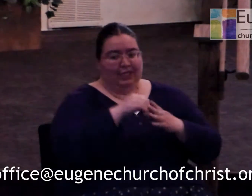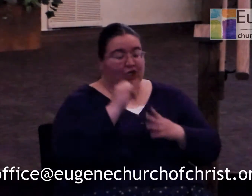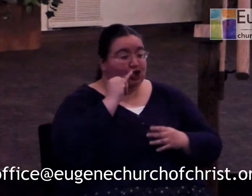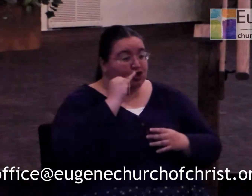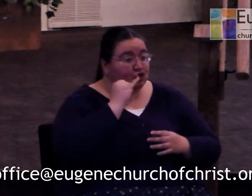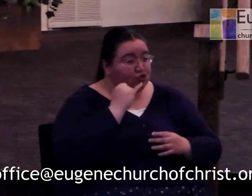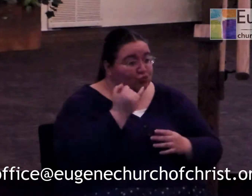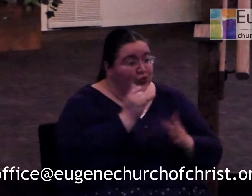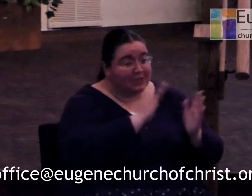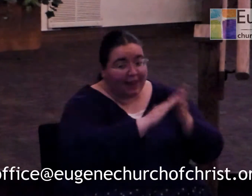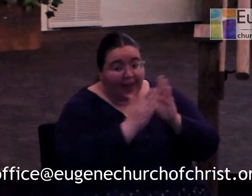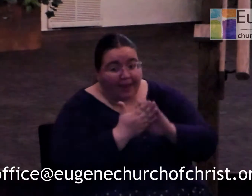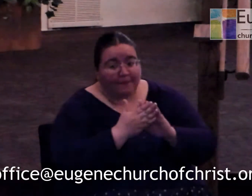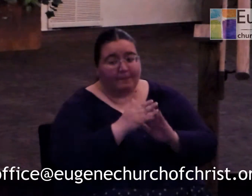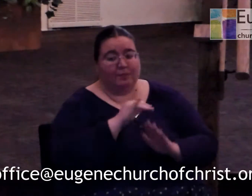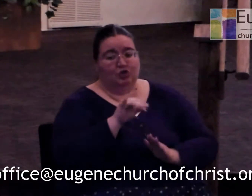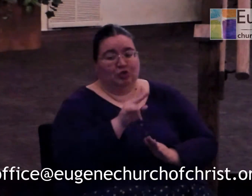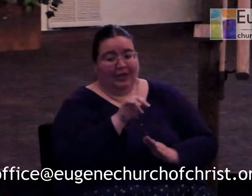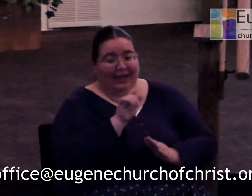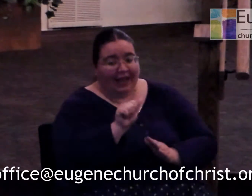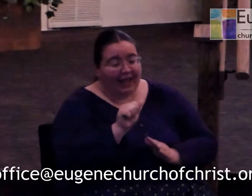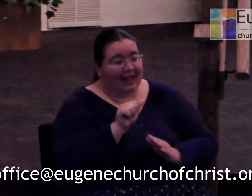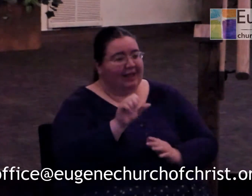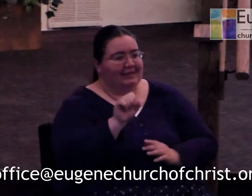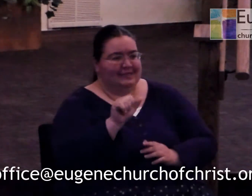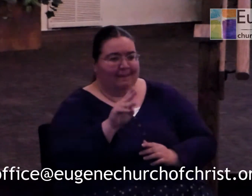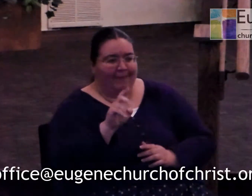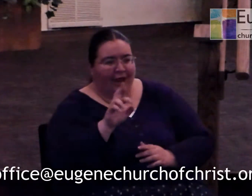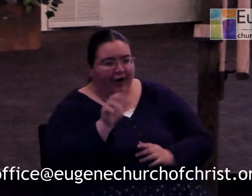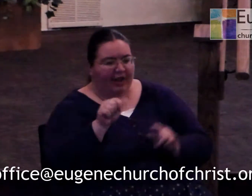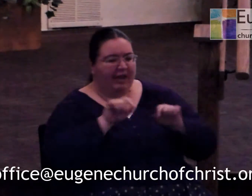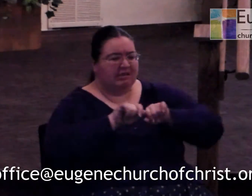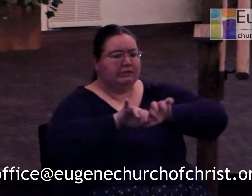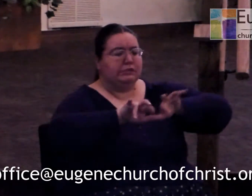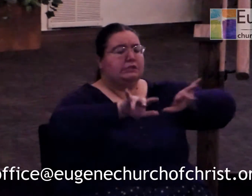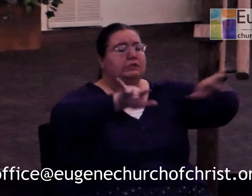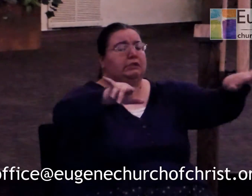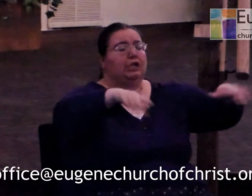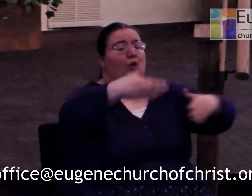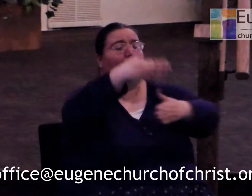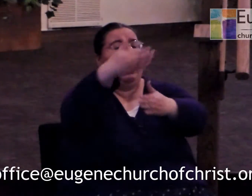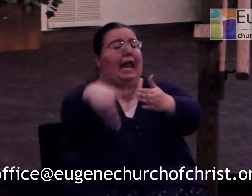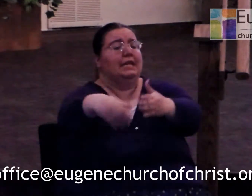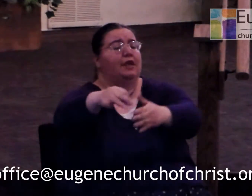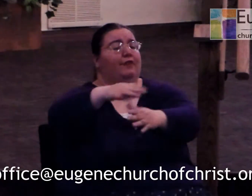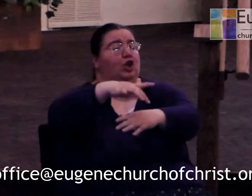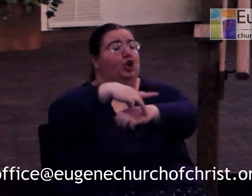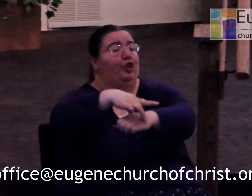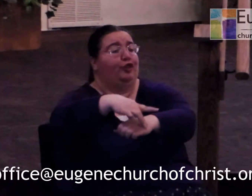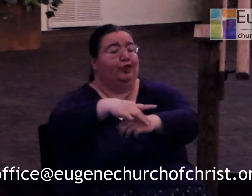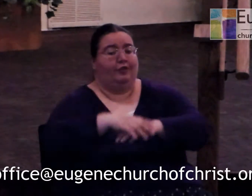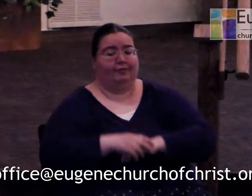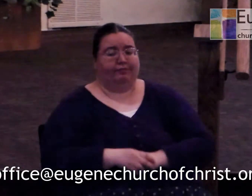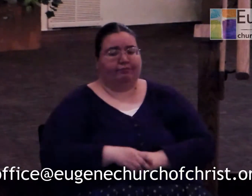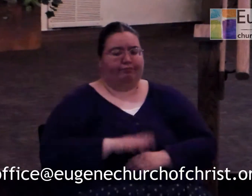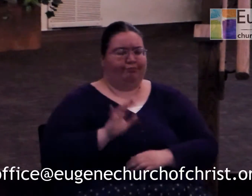ends of the earth." Which raises the question for us this morning, what is our Jerusalem?